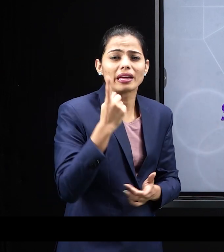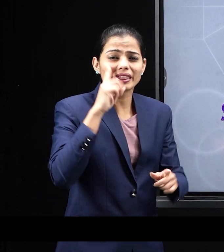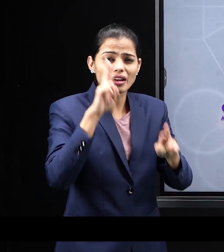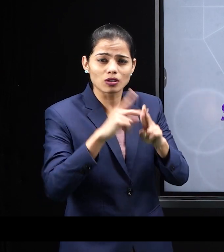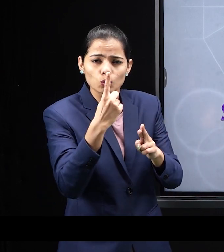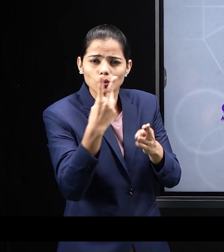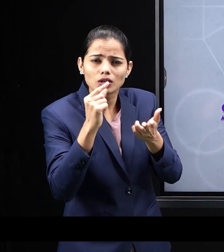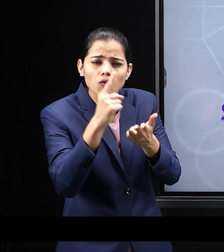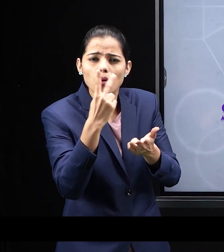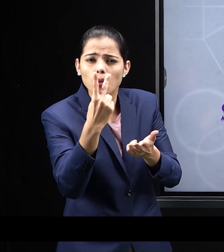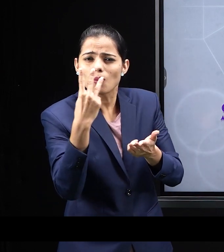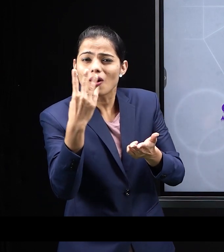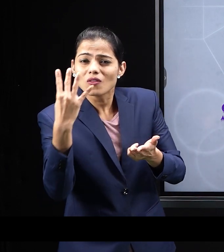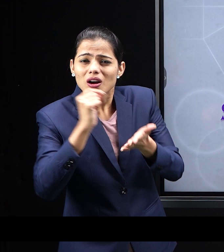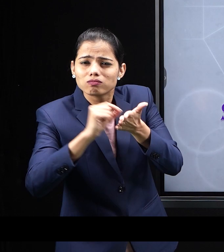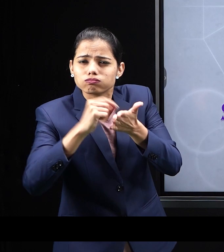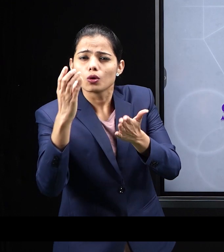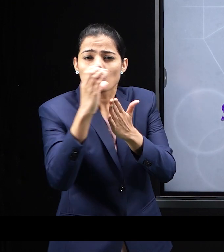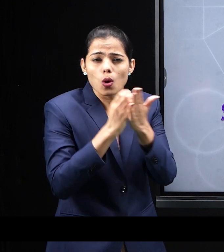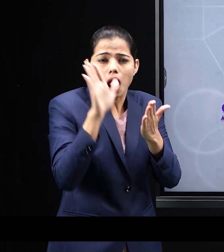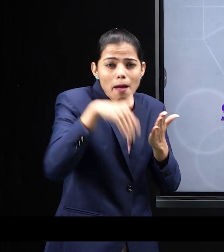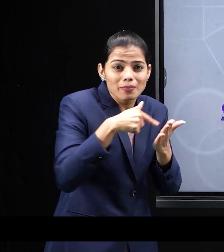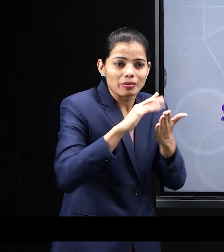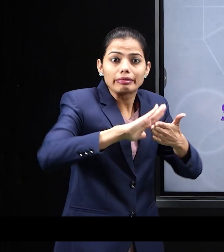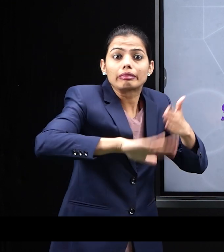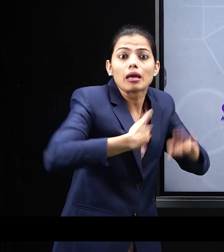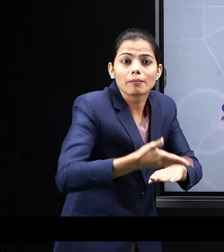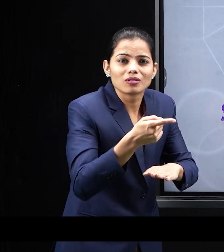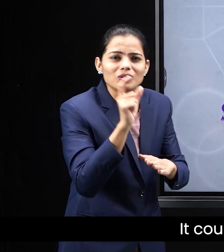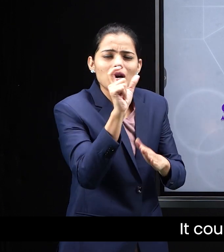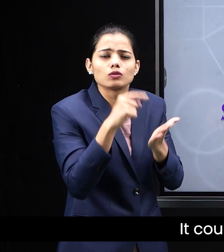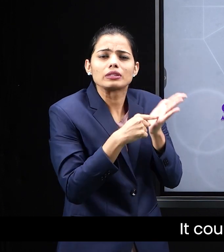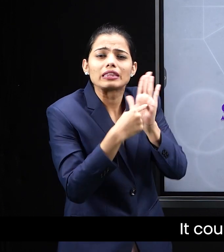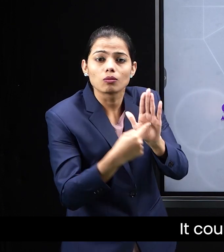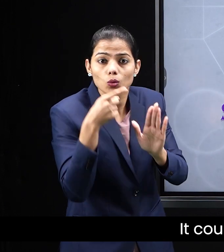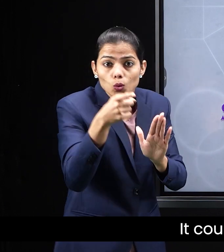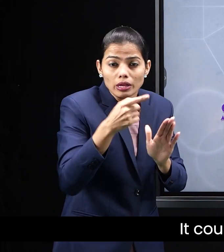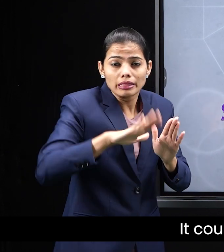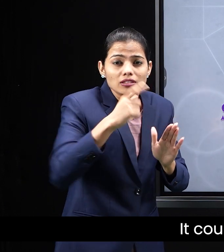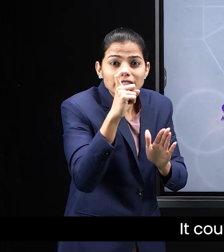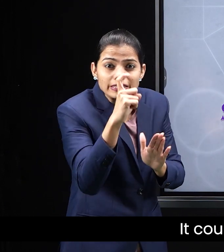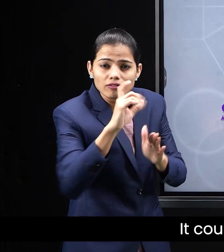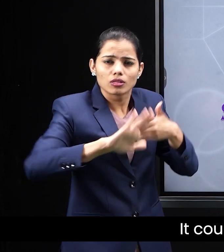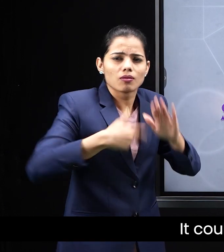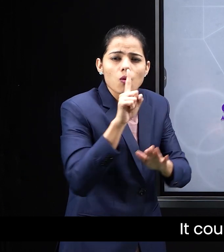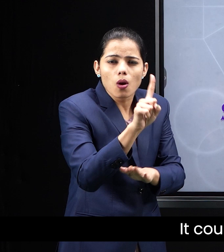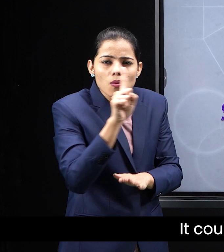What if I write 1, 2, 4, what comes next? It could be 7 and then 11 and so on.